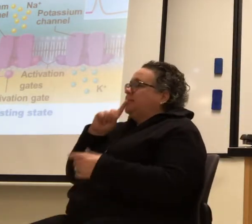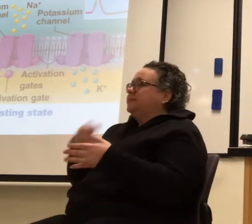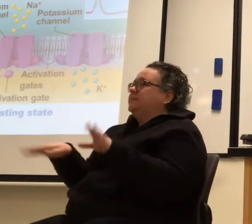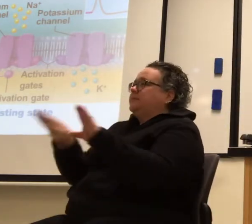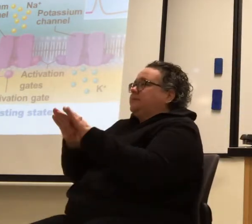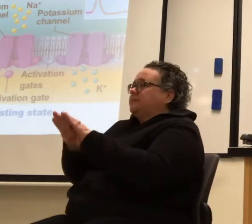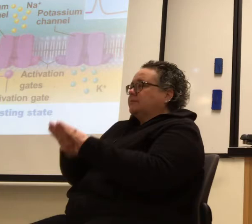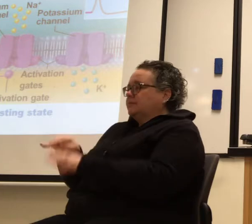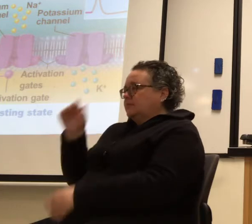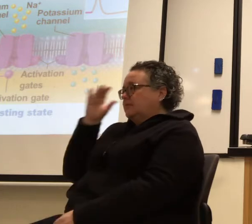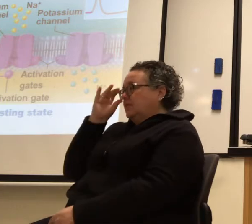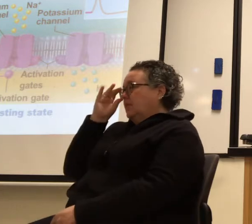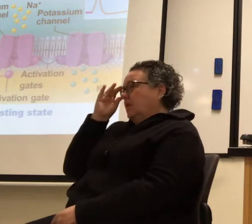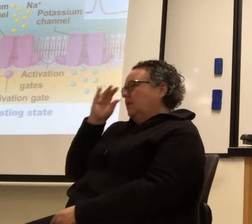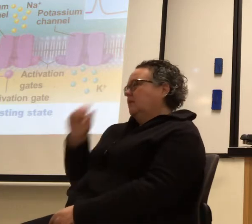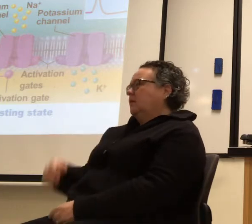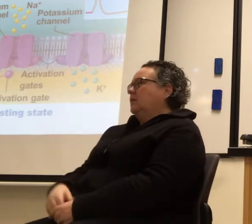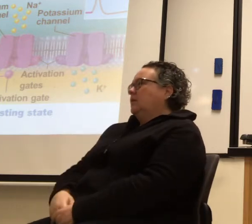that. Gated